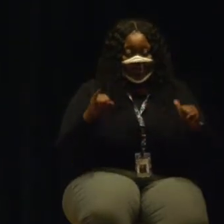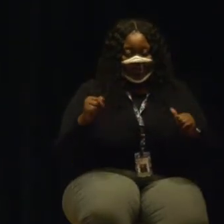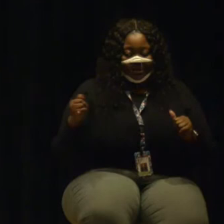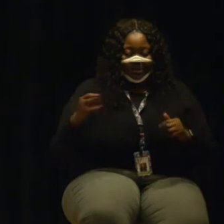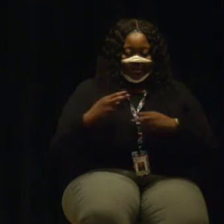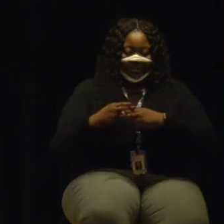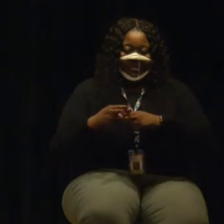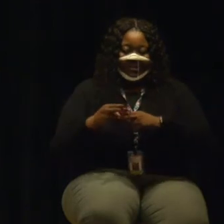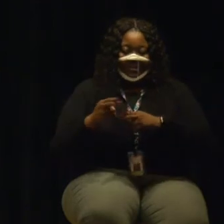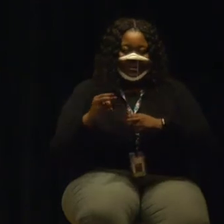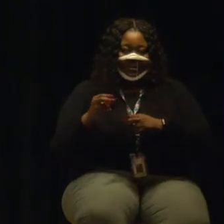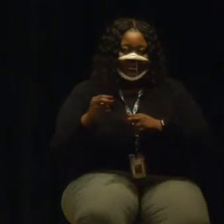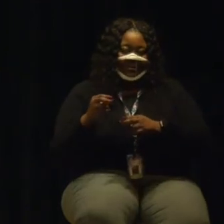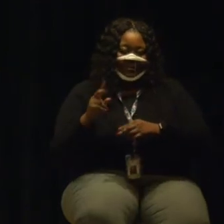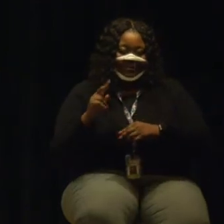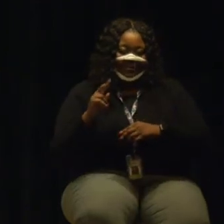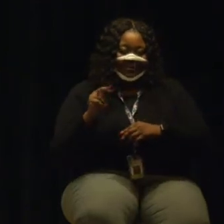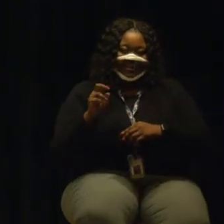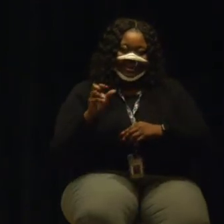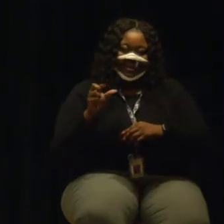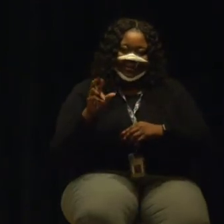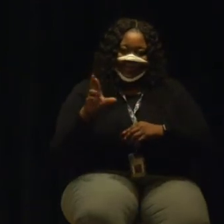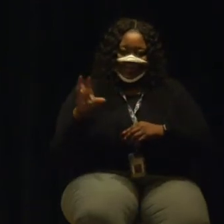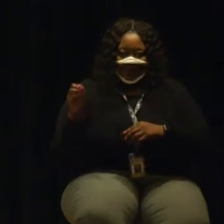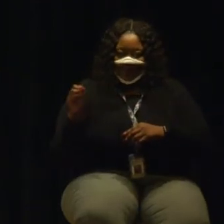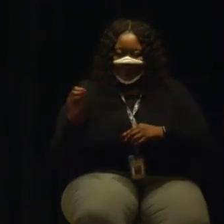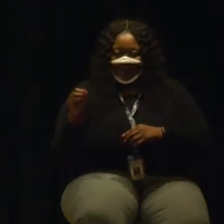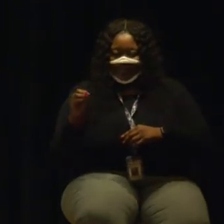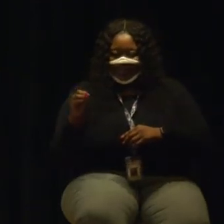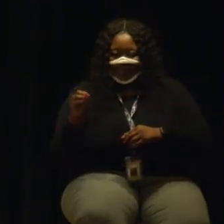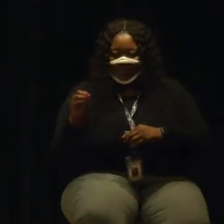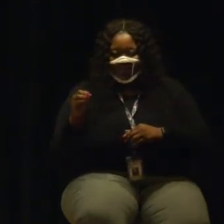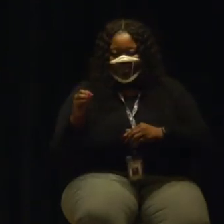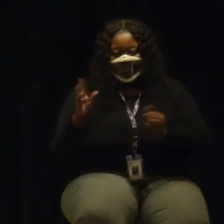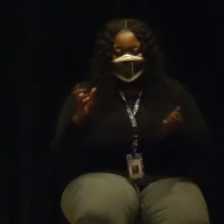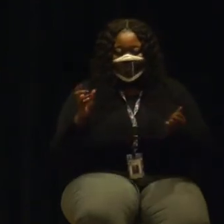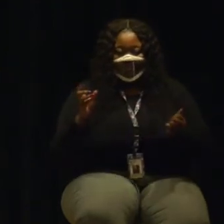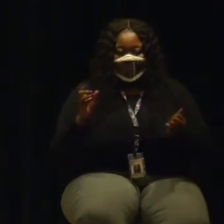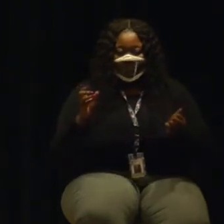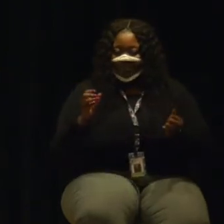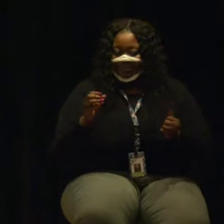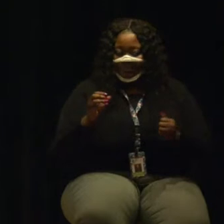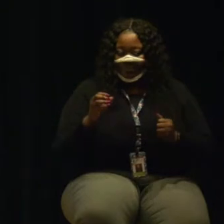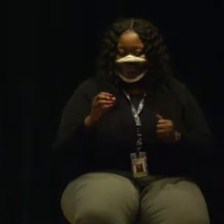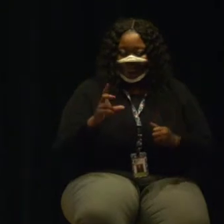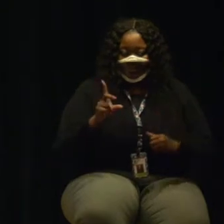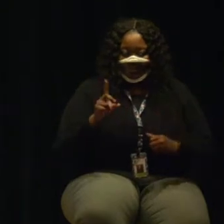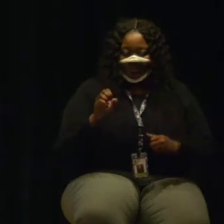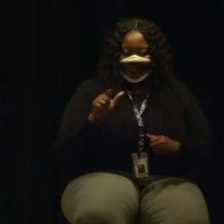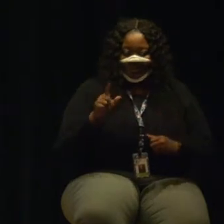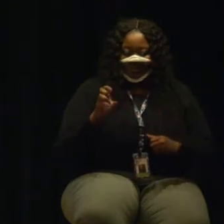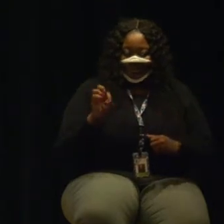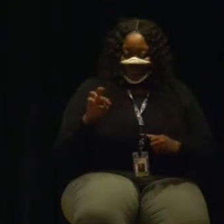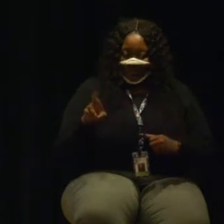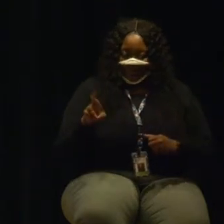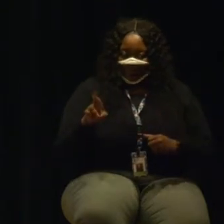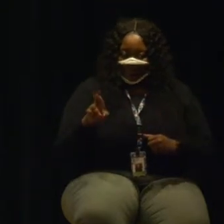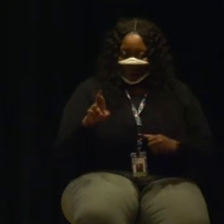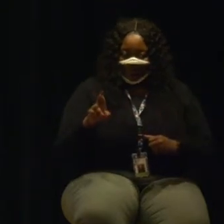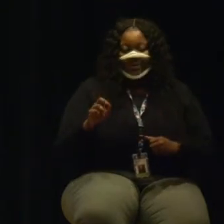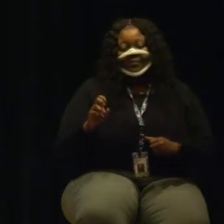we get the two of them in there, there's just gonna be money everywhere, right? There's always profit. And you know, and for Jack Johnson, I mean, he wanted to